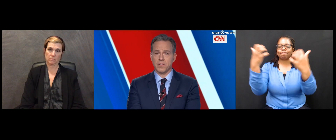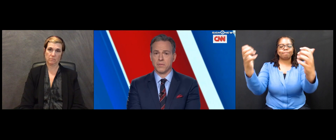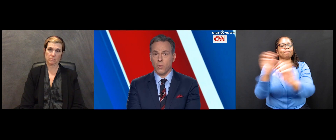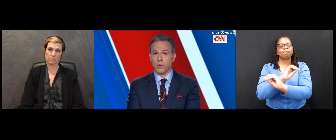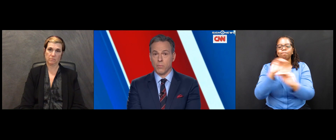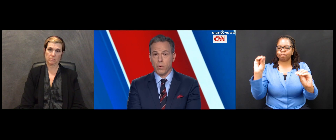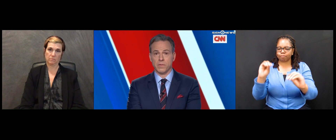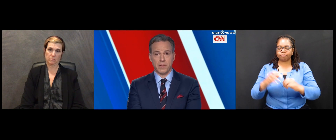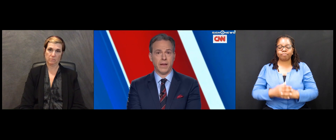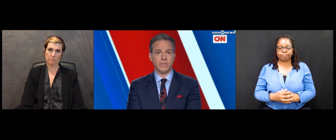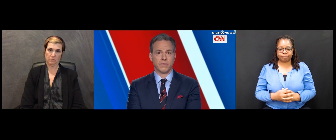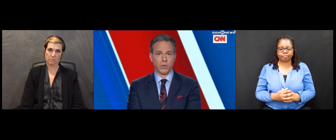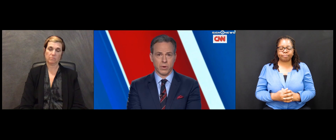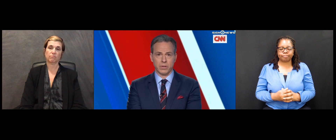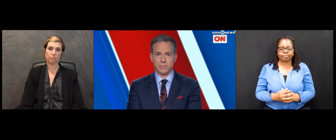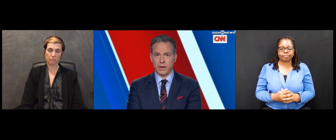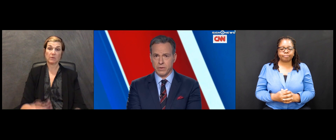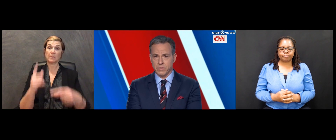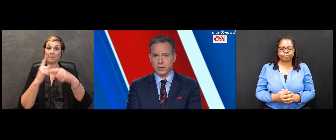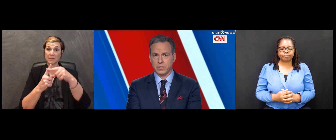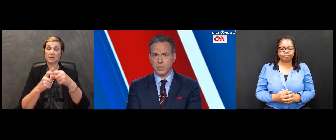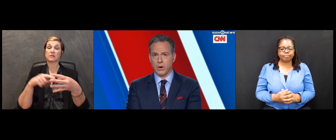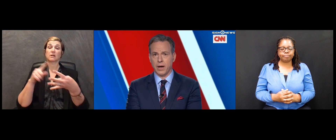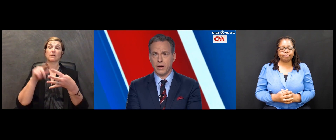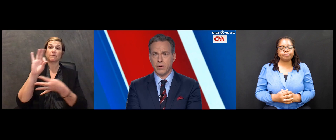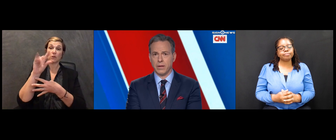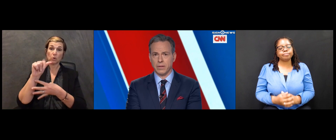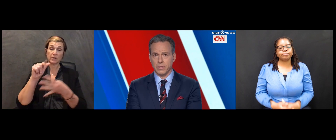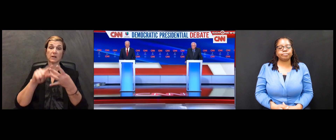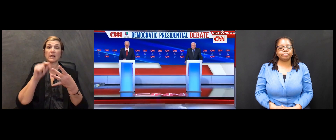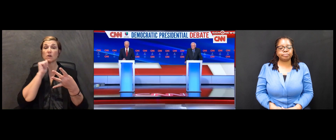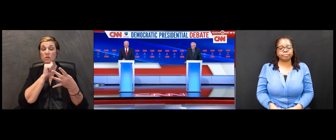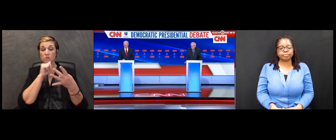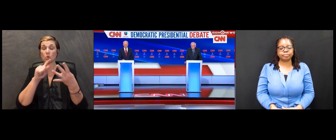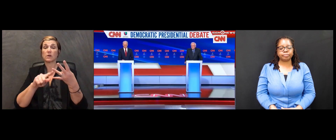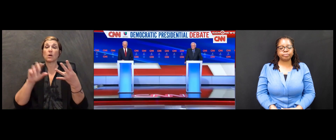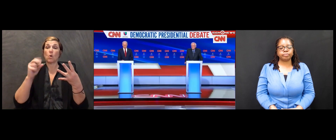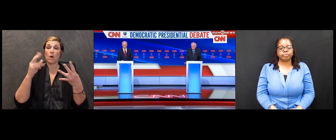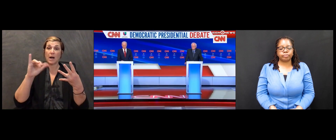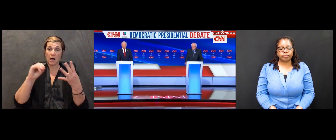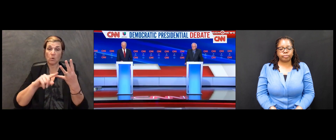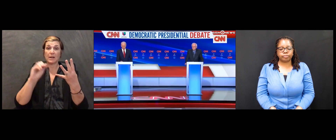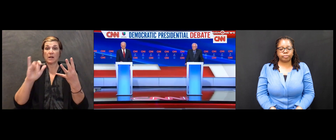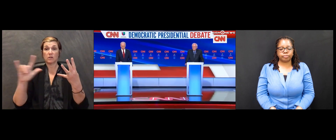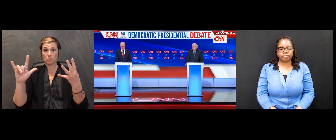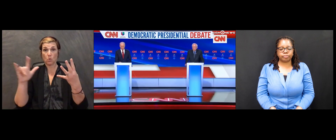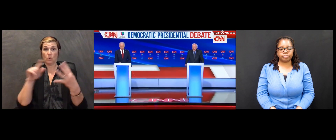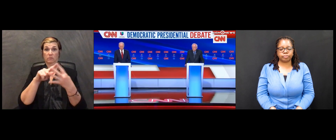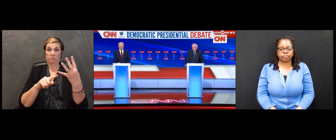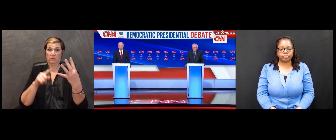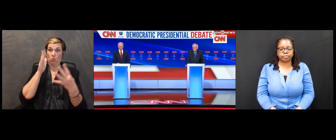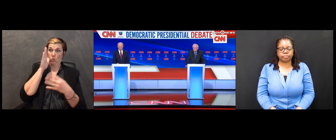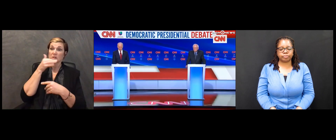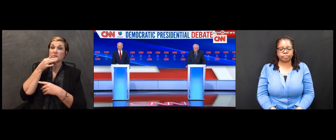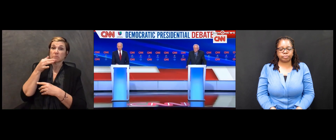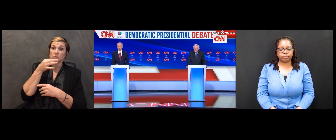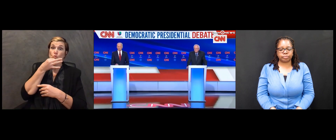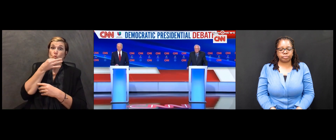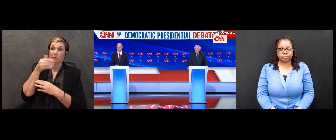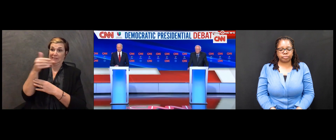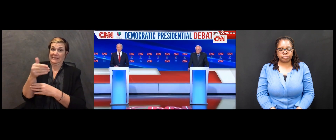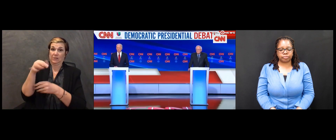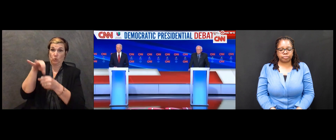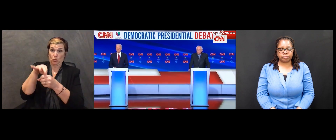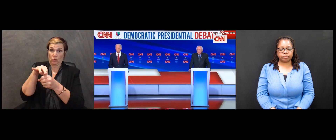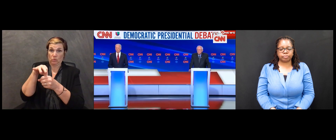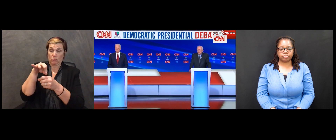of course, as four more states, Florida, Arizona, Ohio, and Illinois, prepare to vote on Tuesday, with Vice President Biden currently